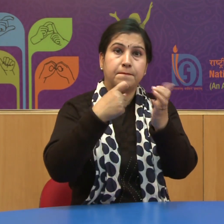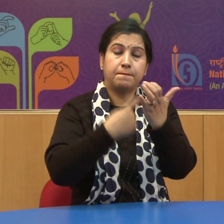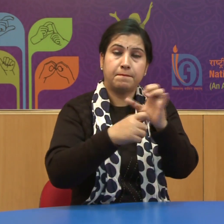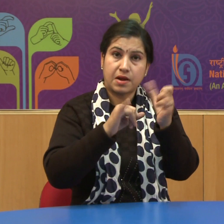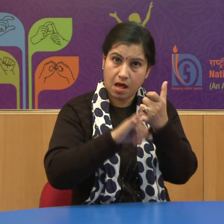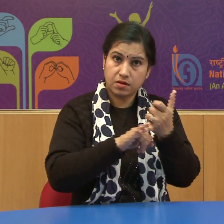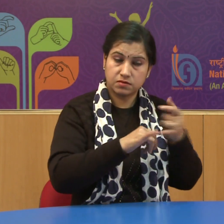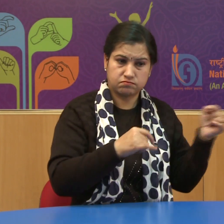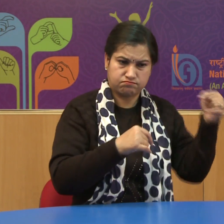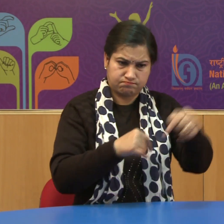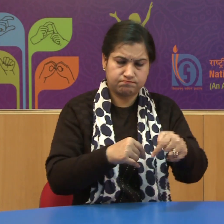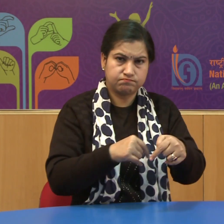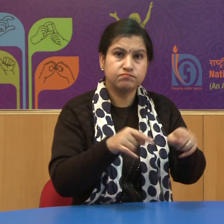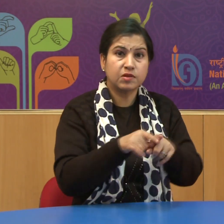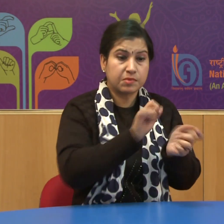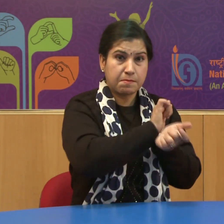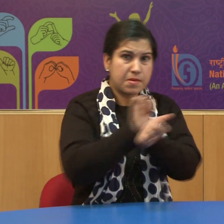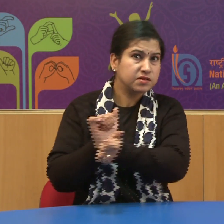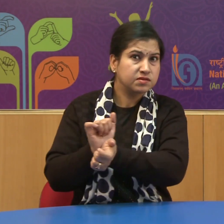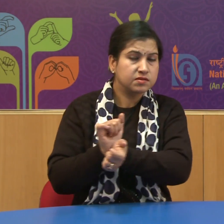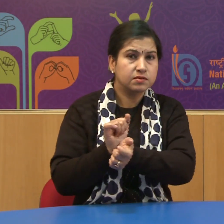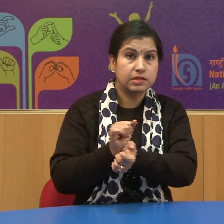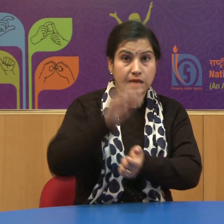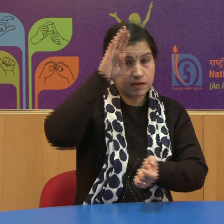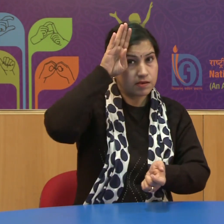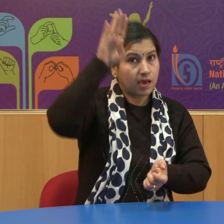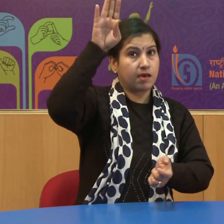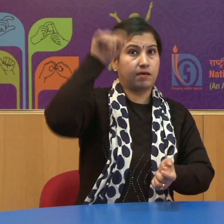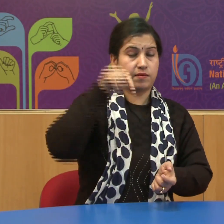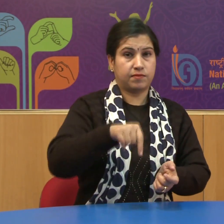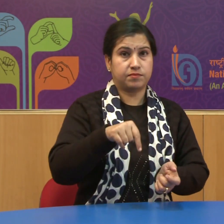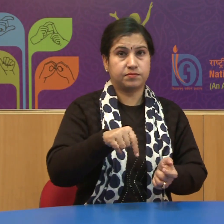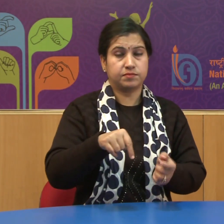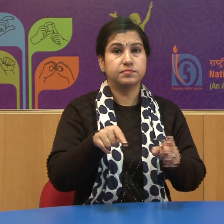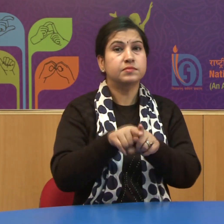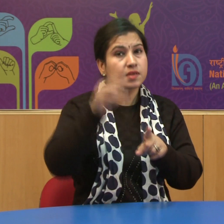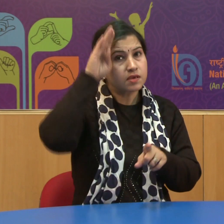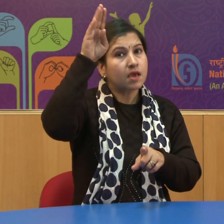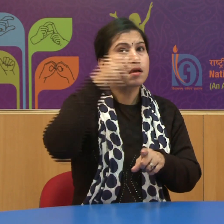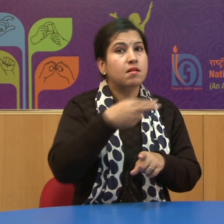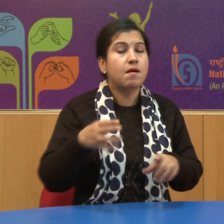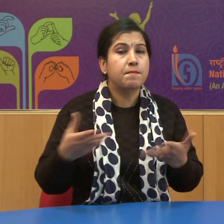and imprisoned King Chait Singh